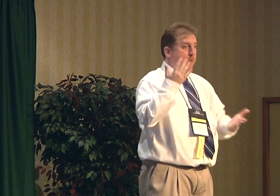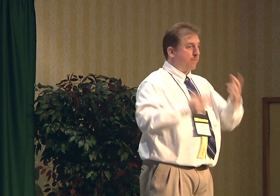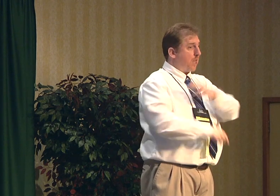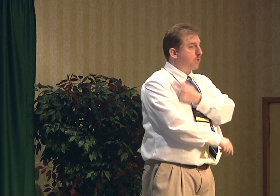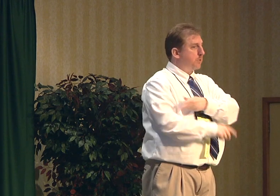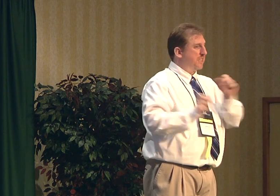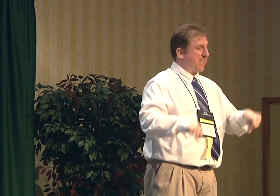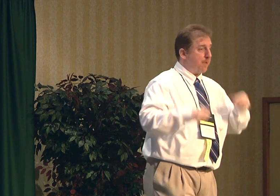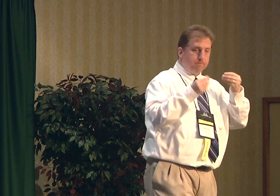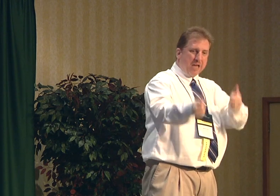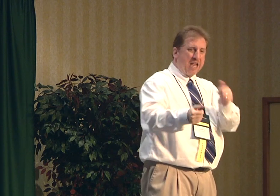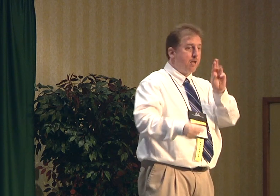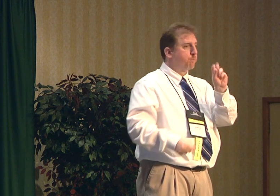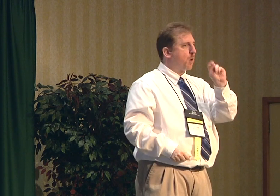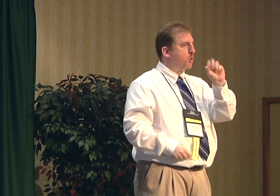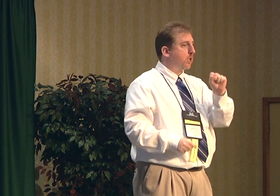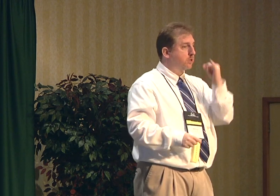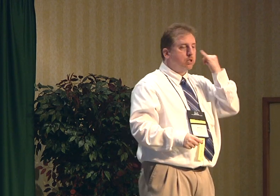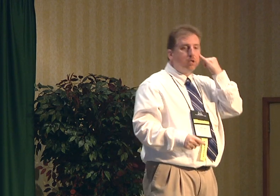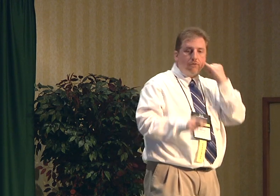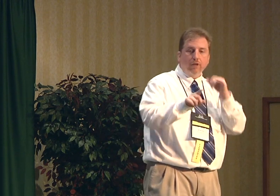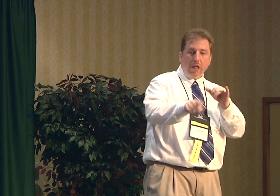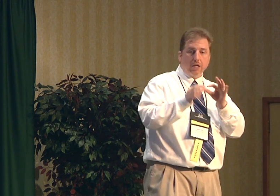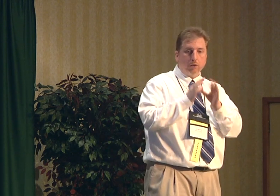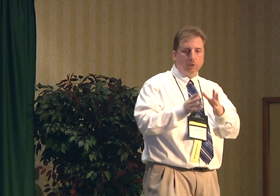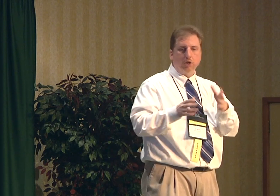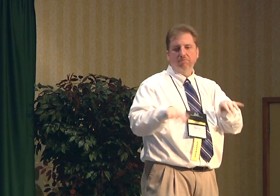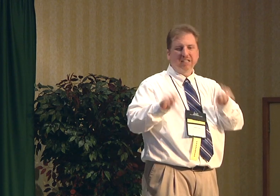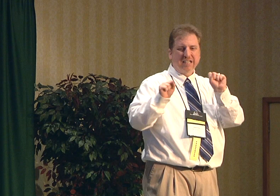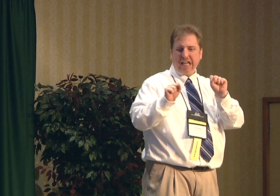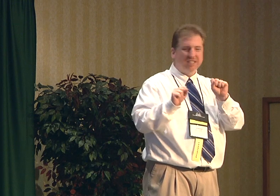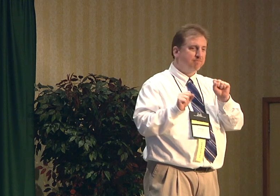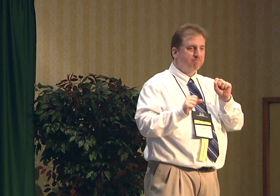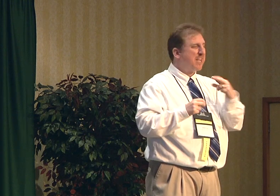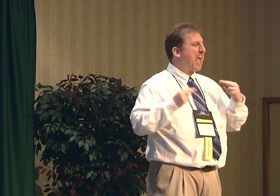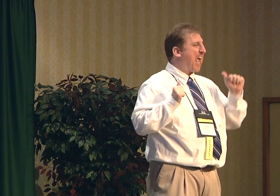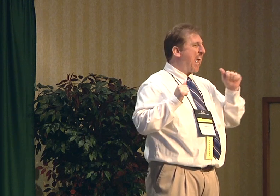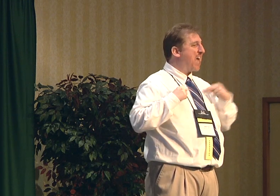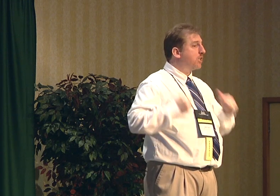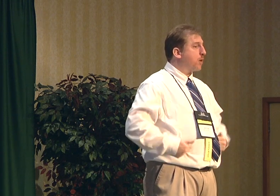interpreter training. Maybe hospitals can provide a bonus if an interpreter